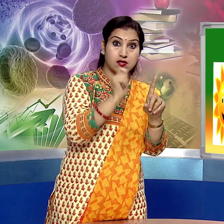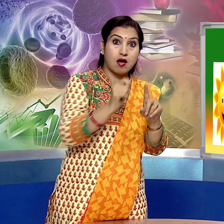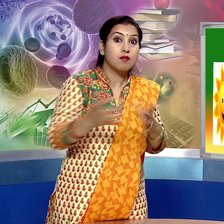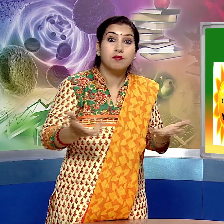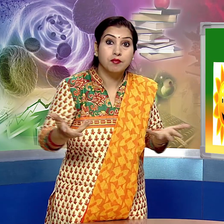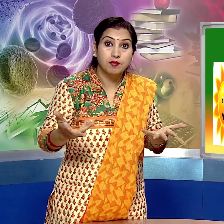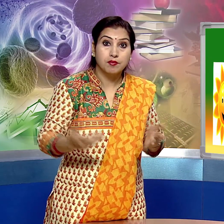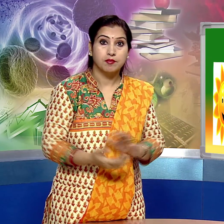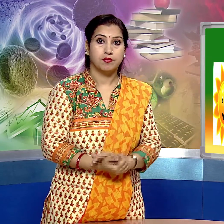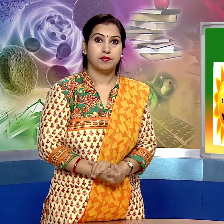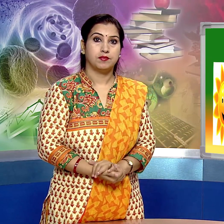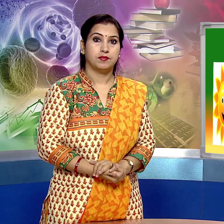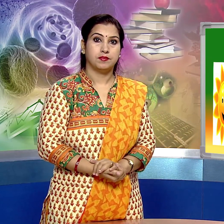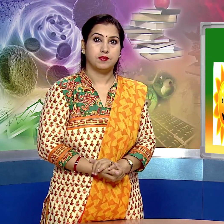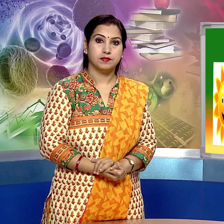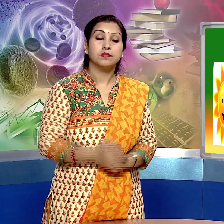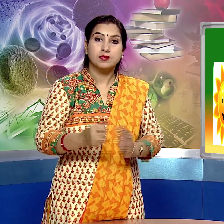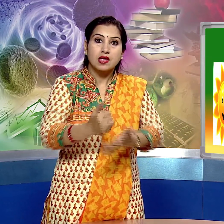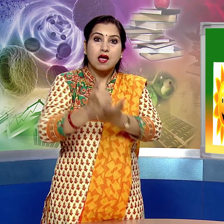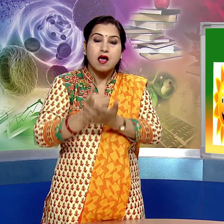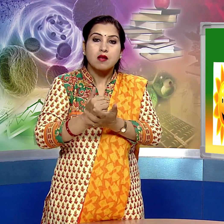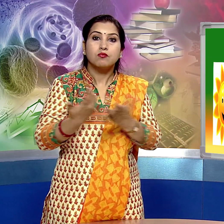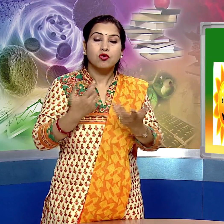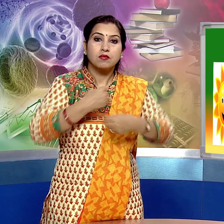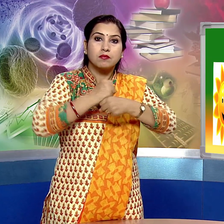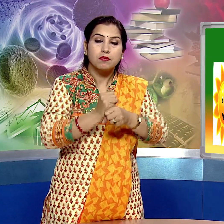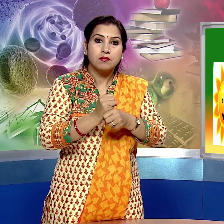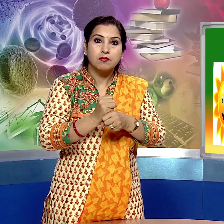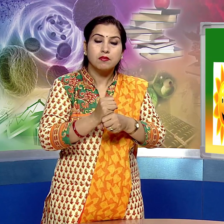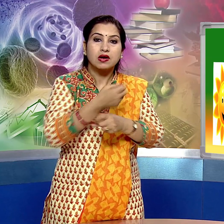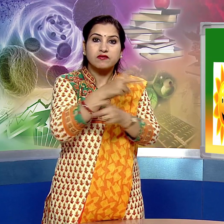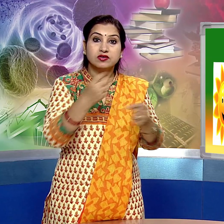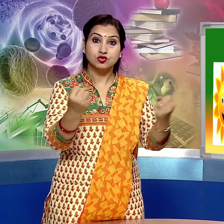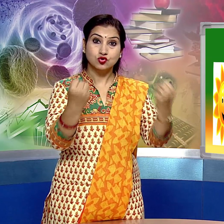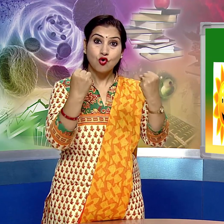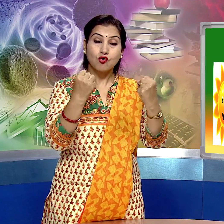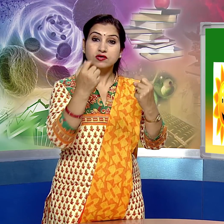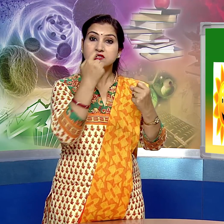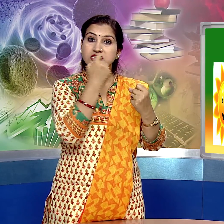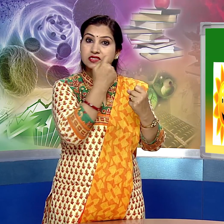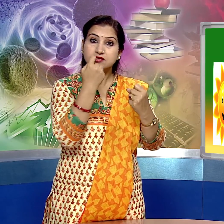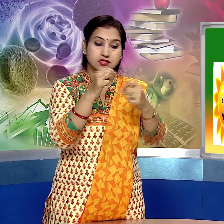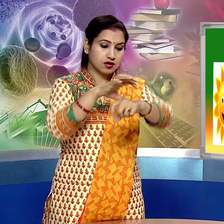Functions of vitamin D are: it helps in formation and maintenance of strong teeth and bones.